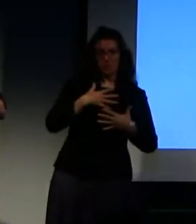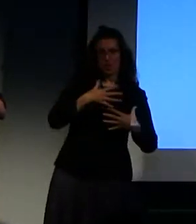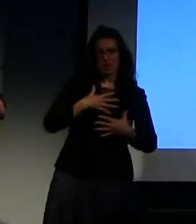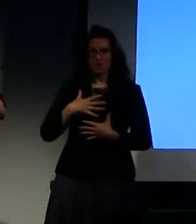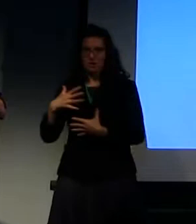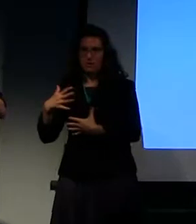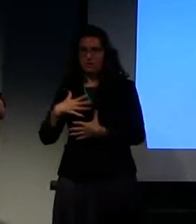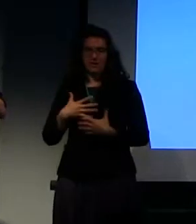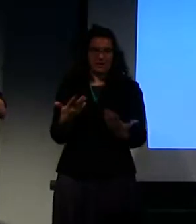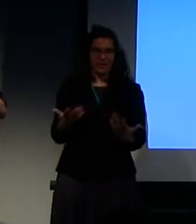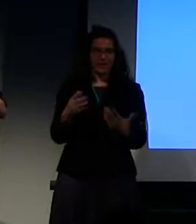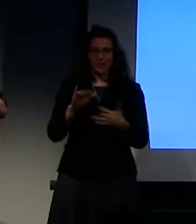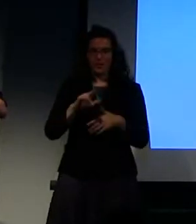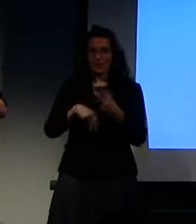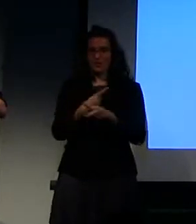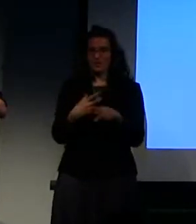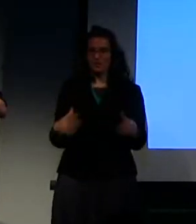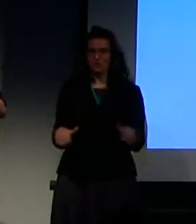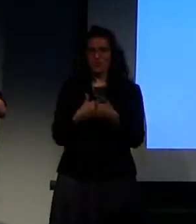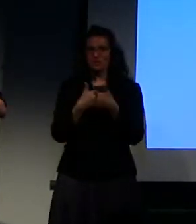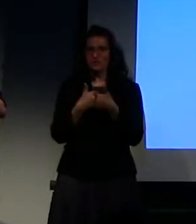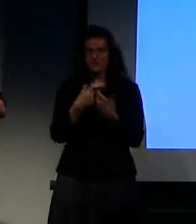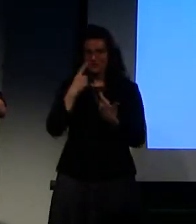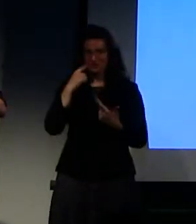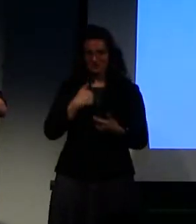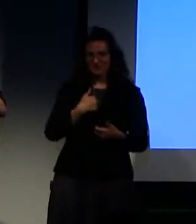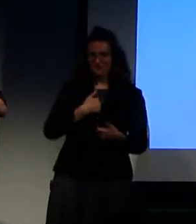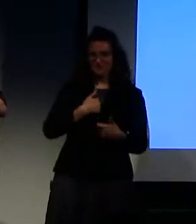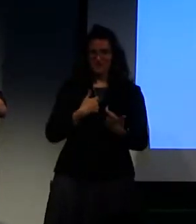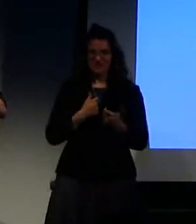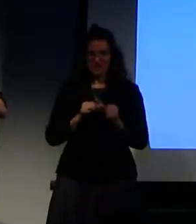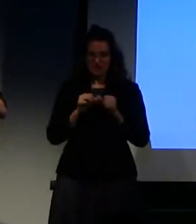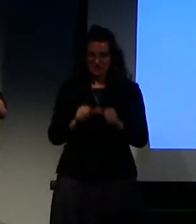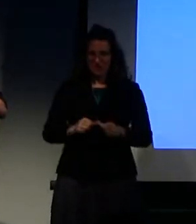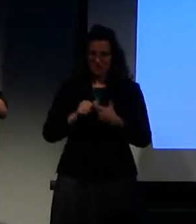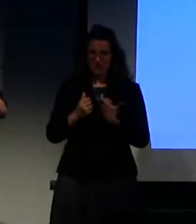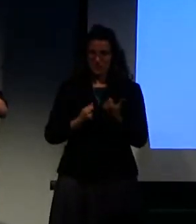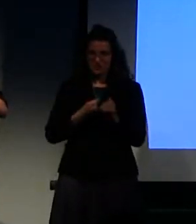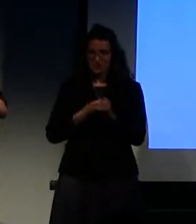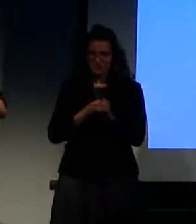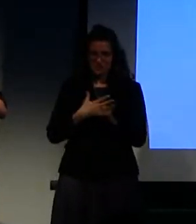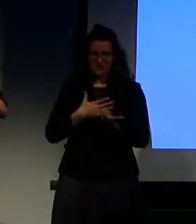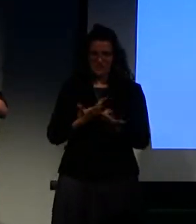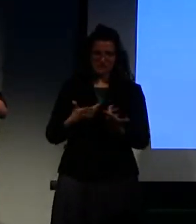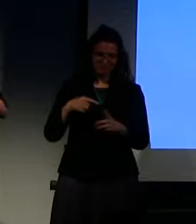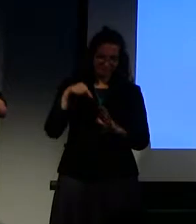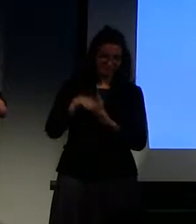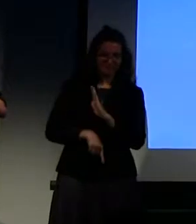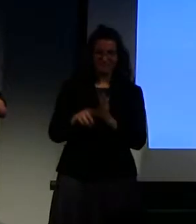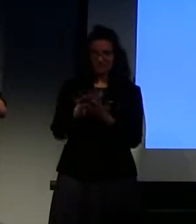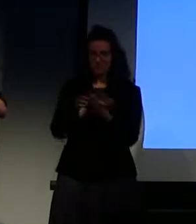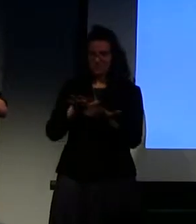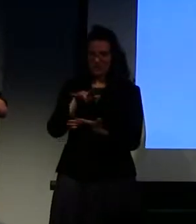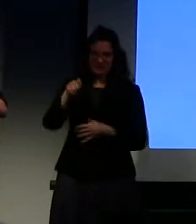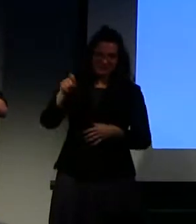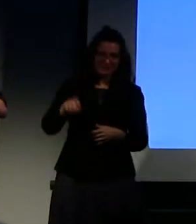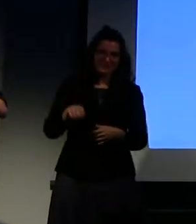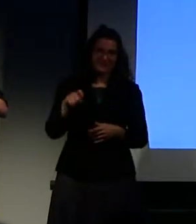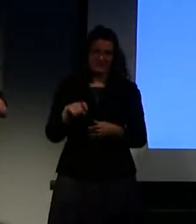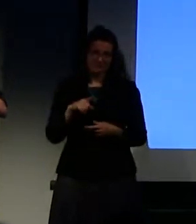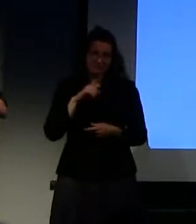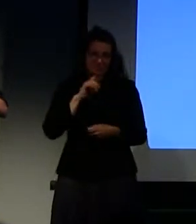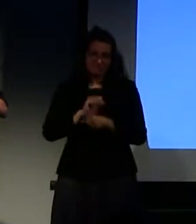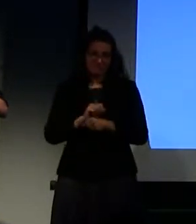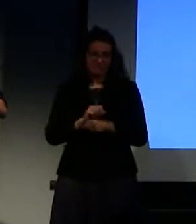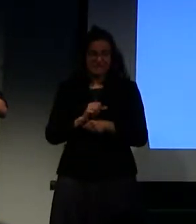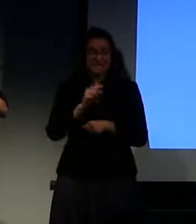that seem to feed this deeply abstract need to say it isn't anything,